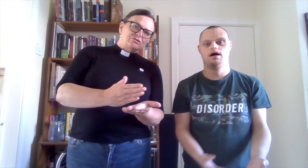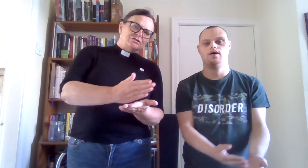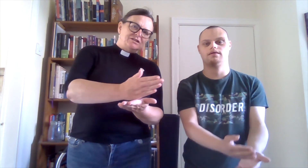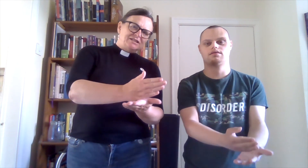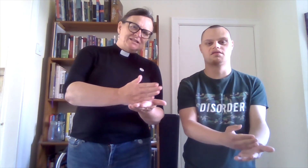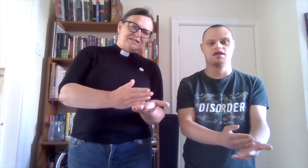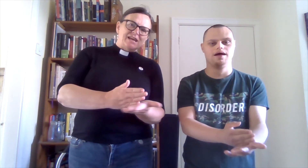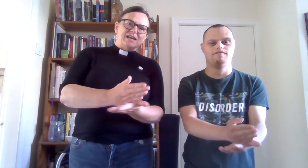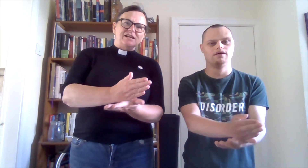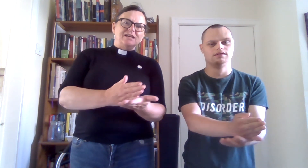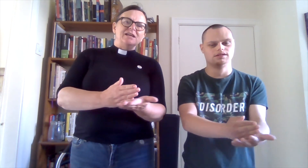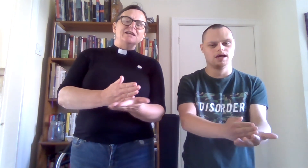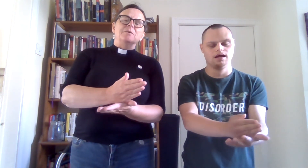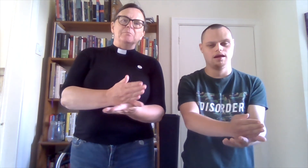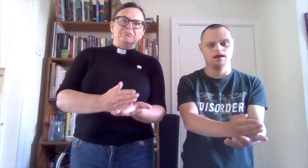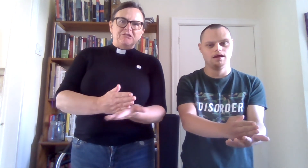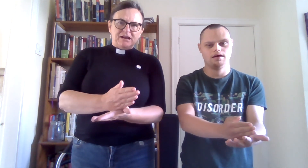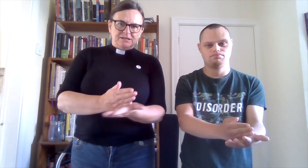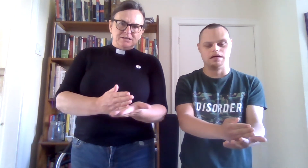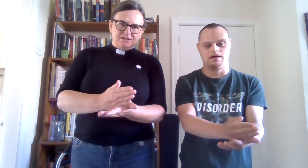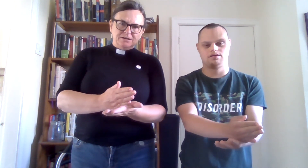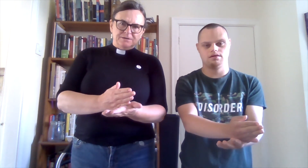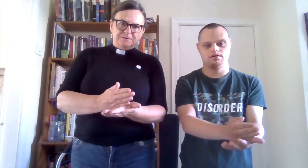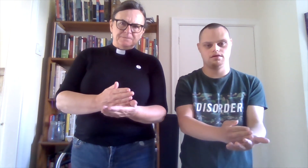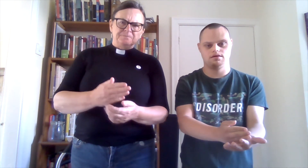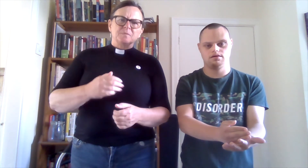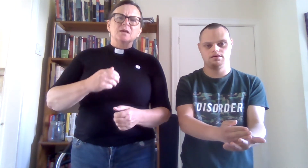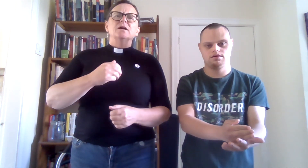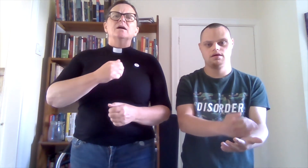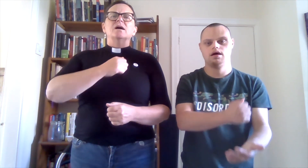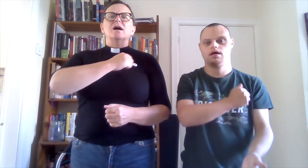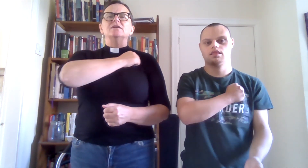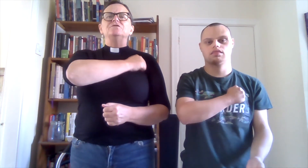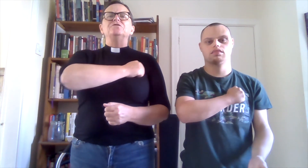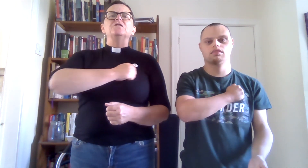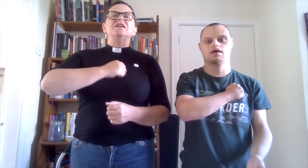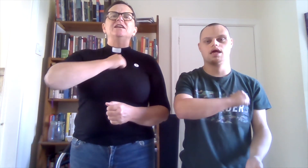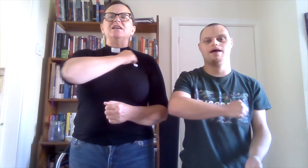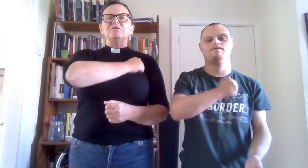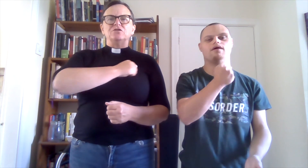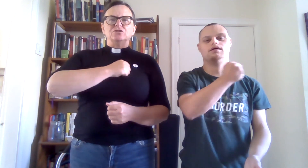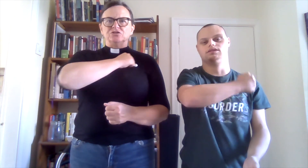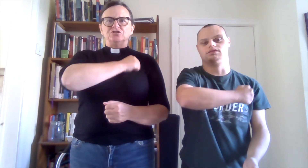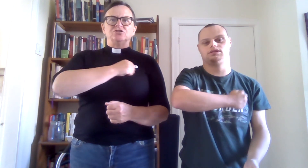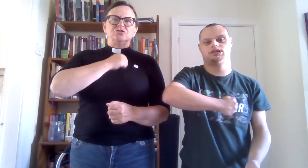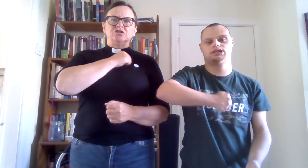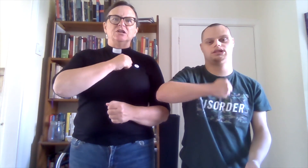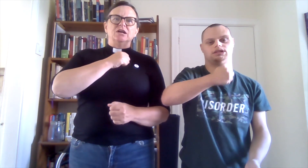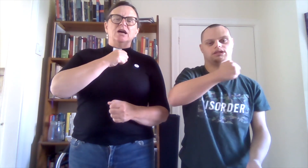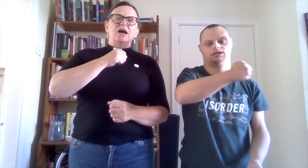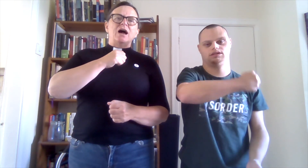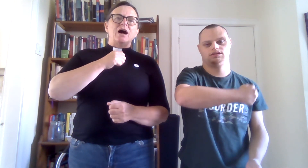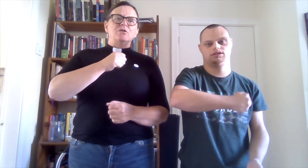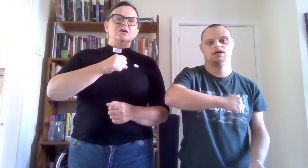our daily bread. And forgive us